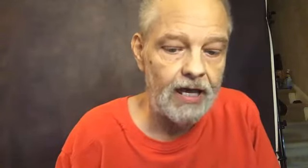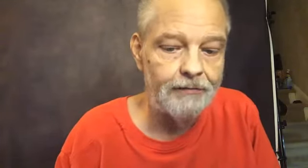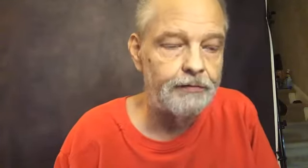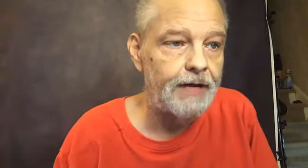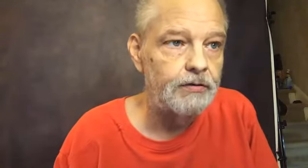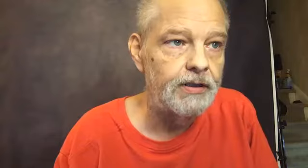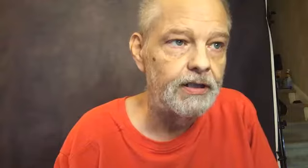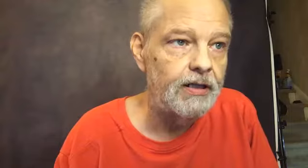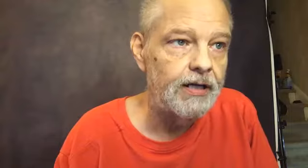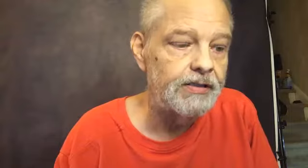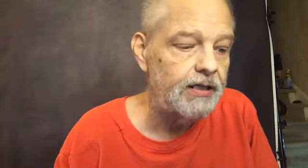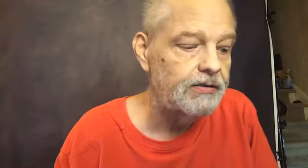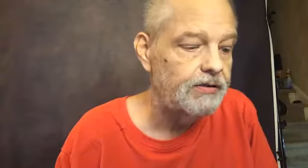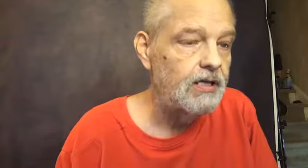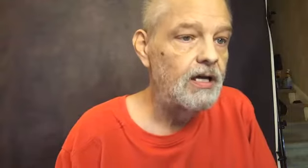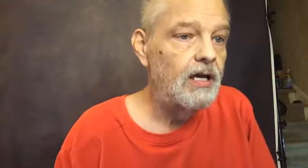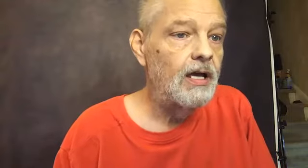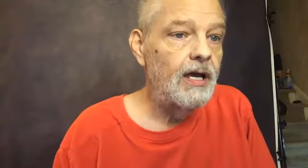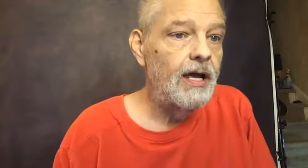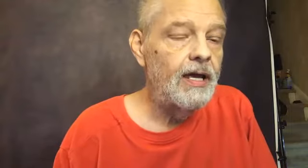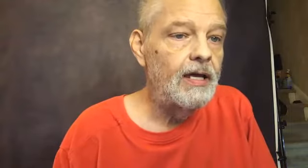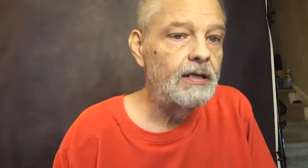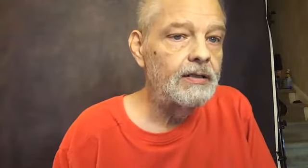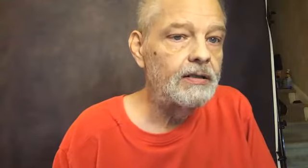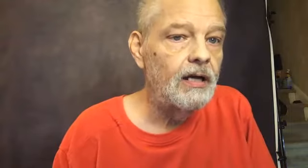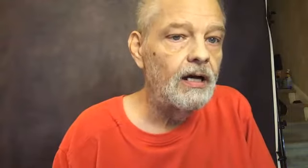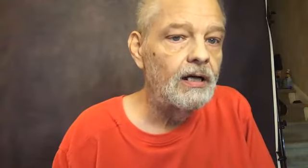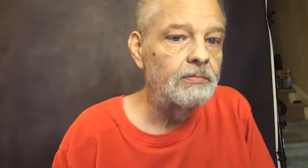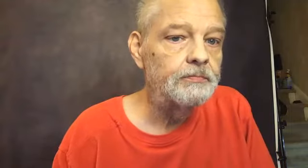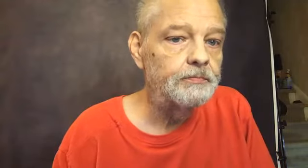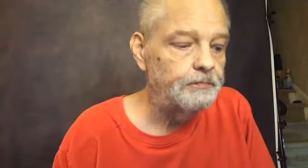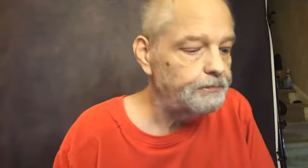ever founded in the United States. And